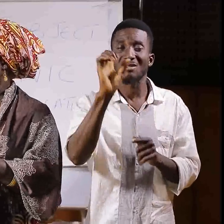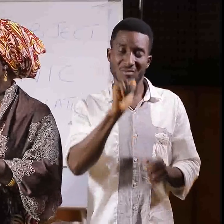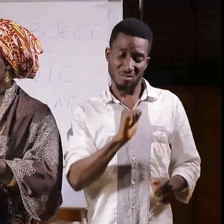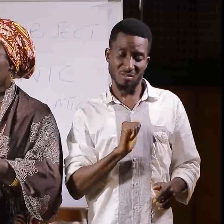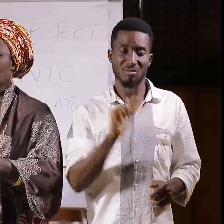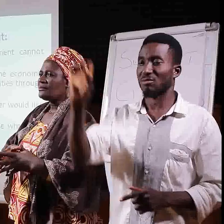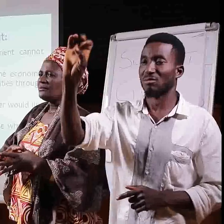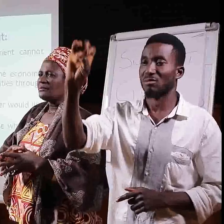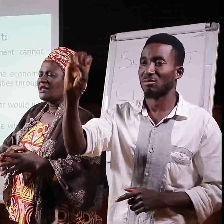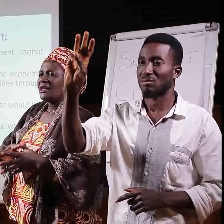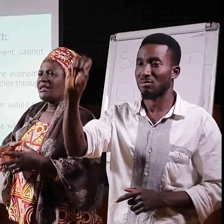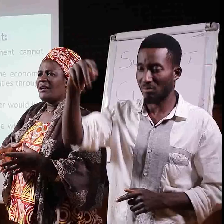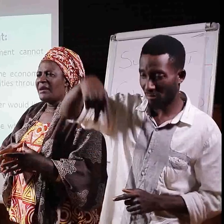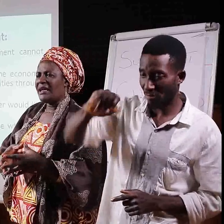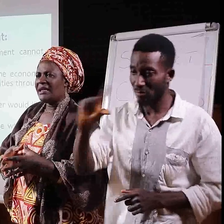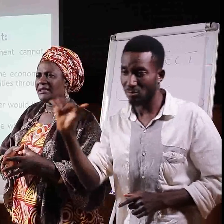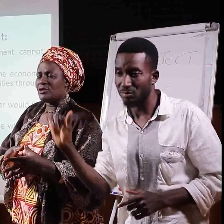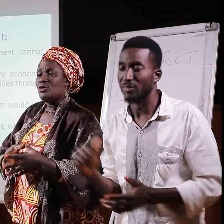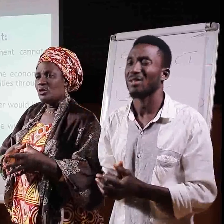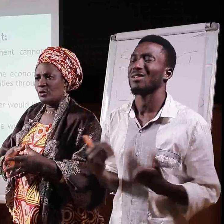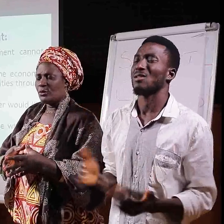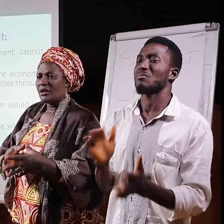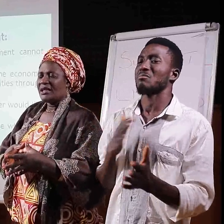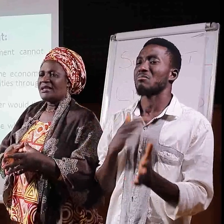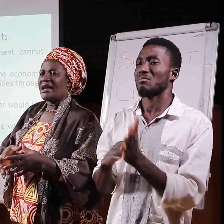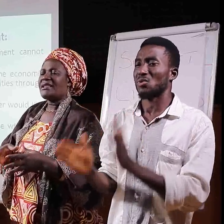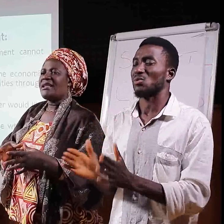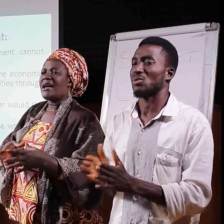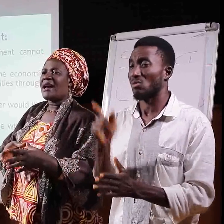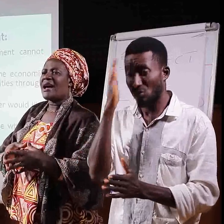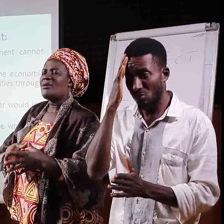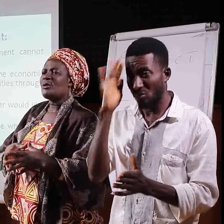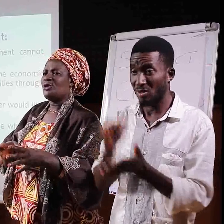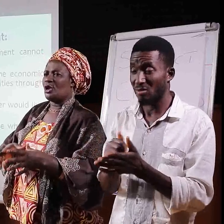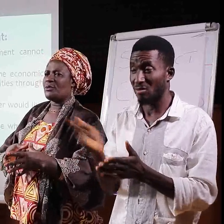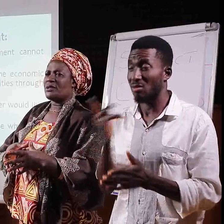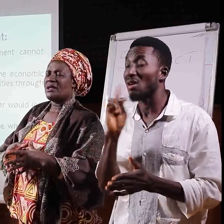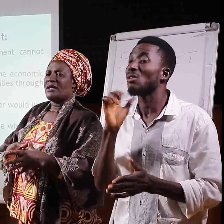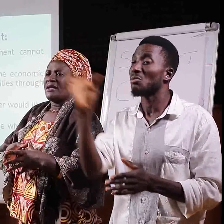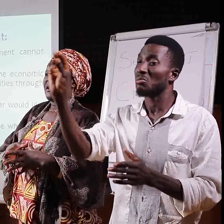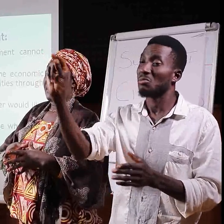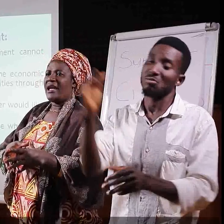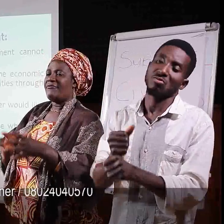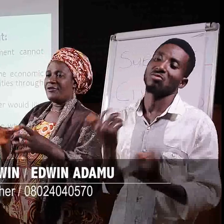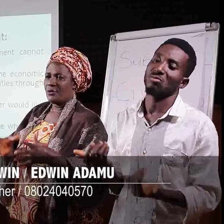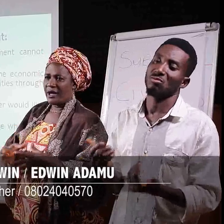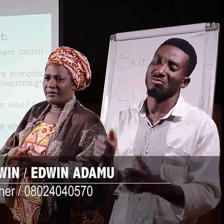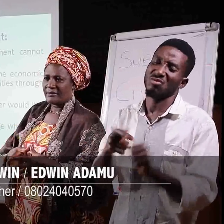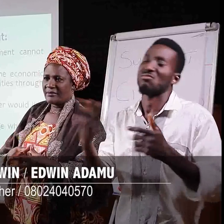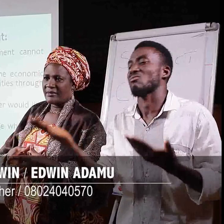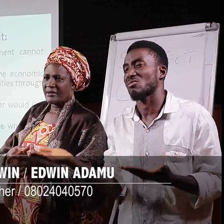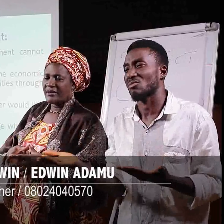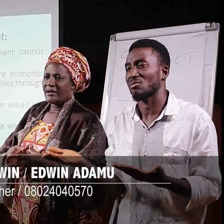self-employment. Now, my learners, you know that there are no jobs